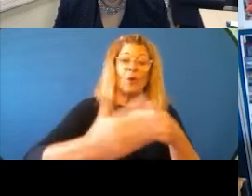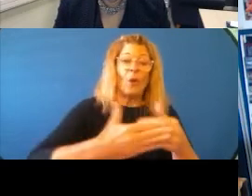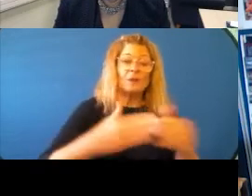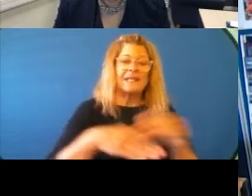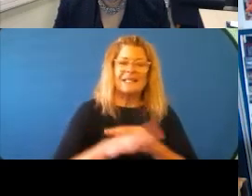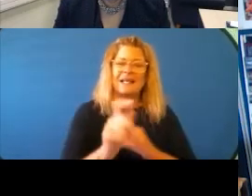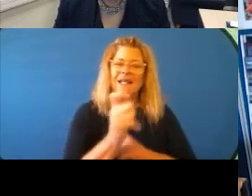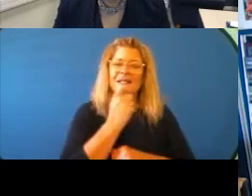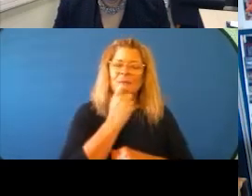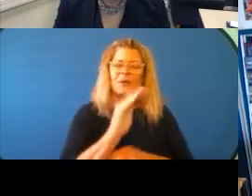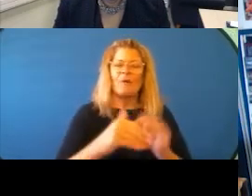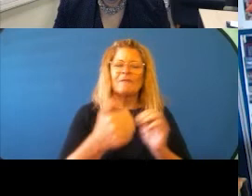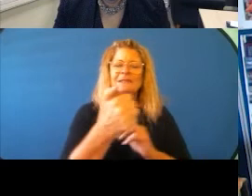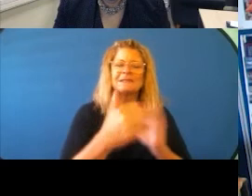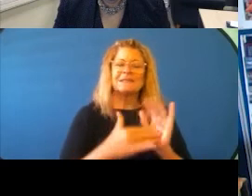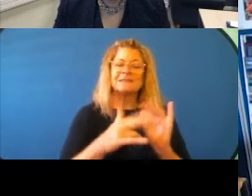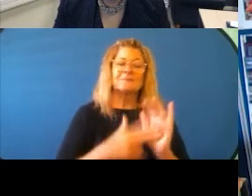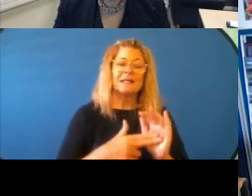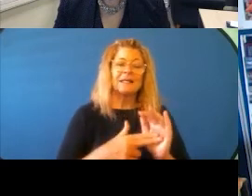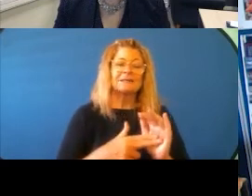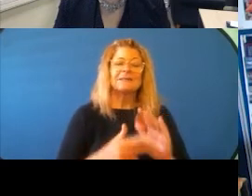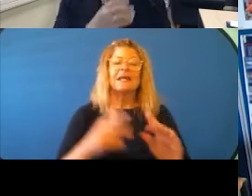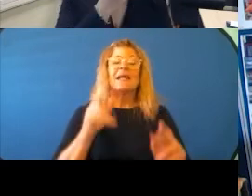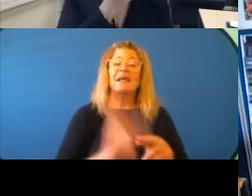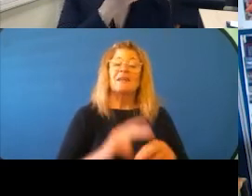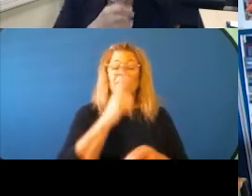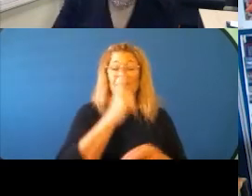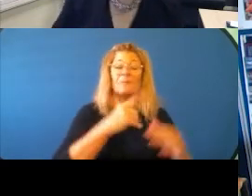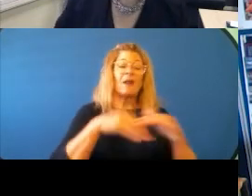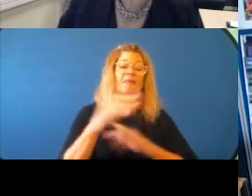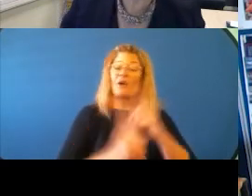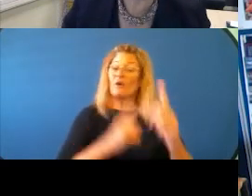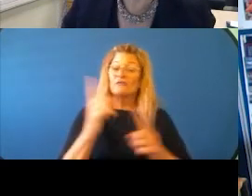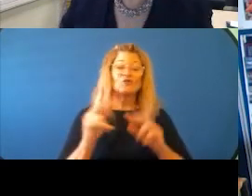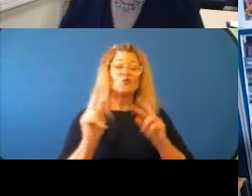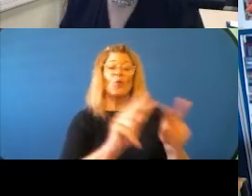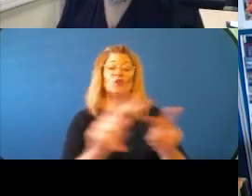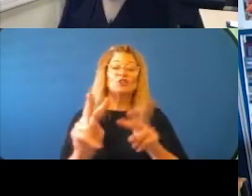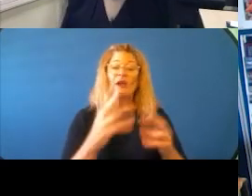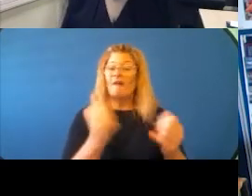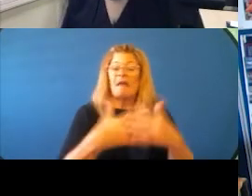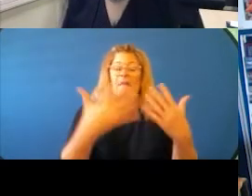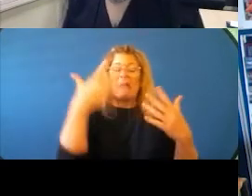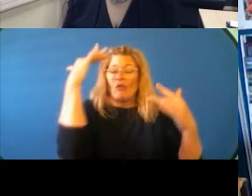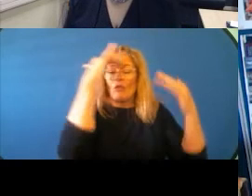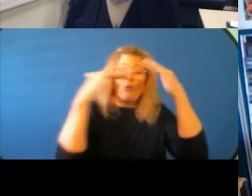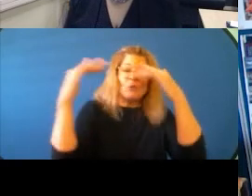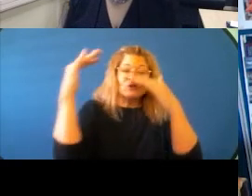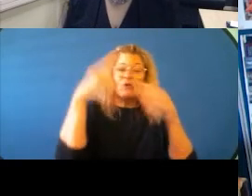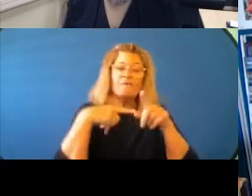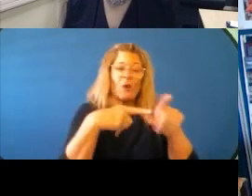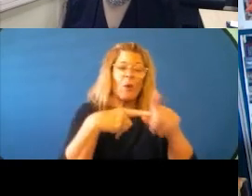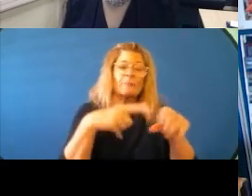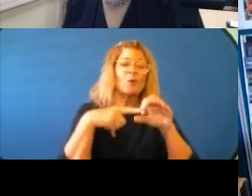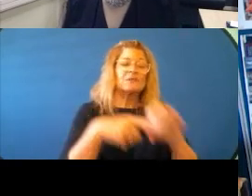over 6 minutes. And if you on the conference have any thoughts or follow-up questions from what you've heard from both of the speakers